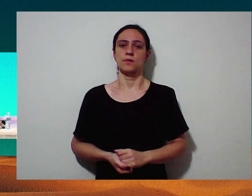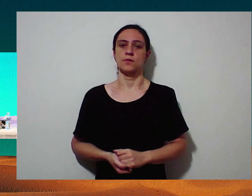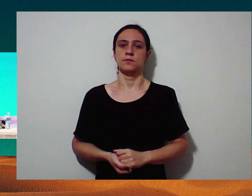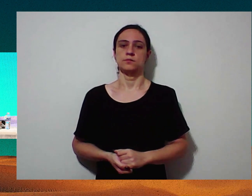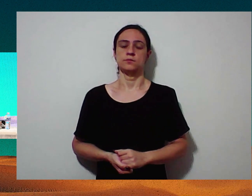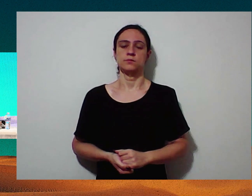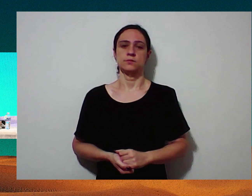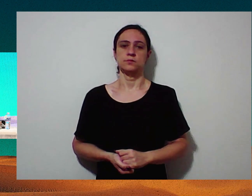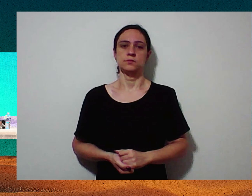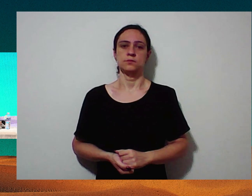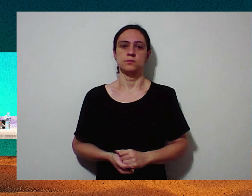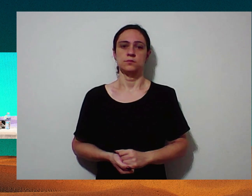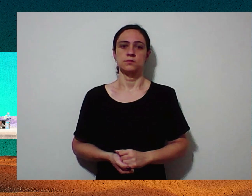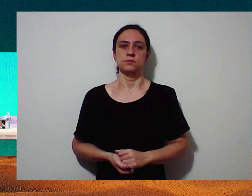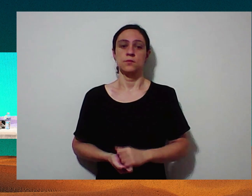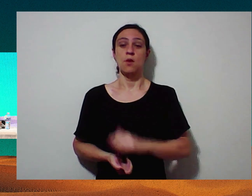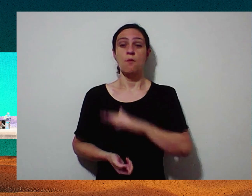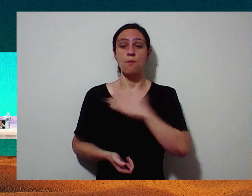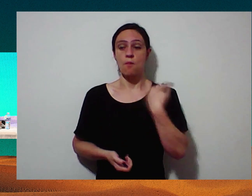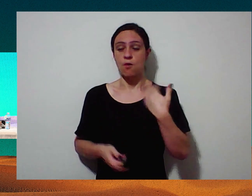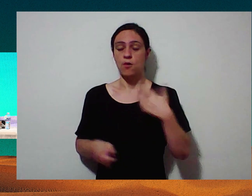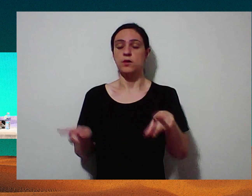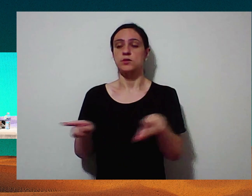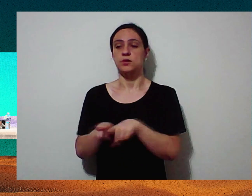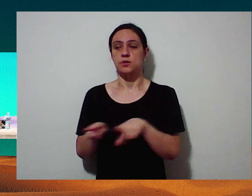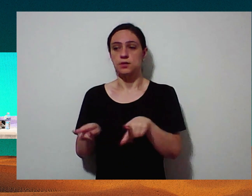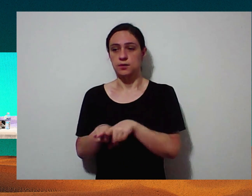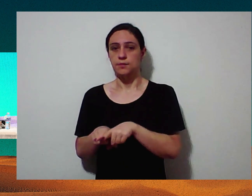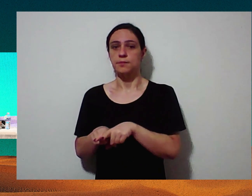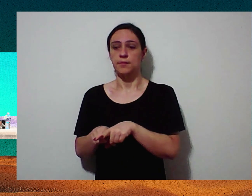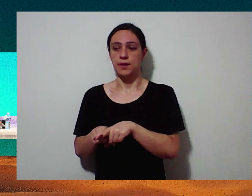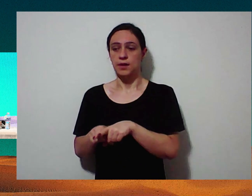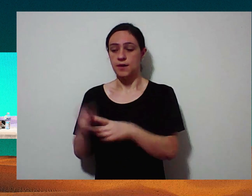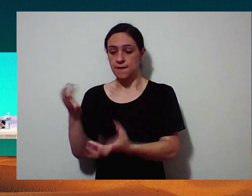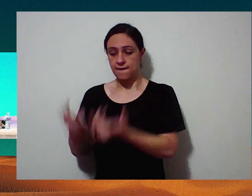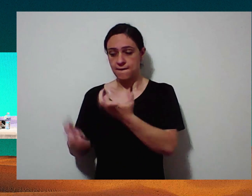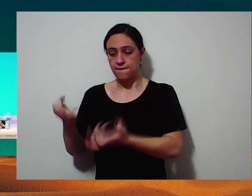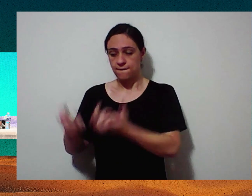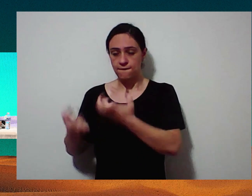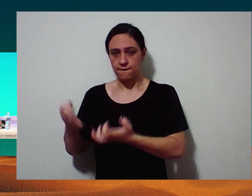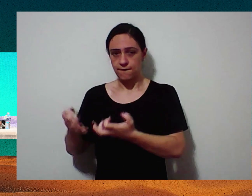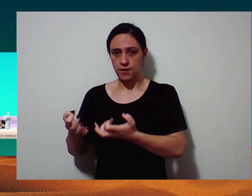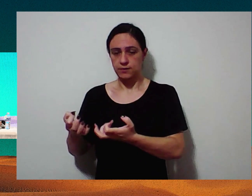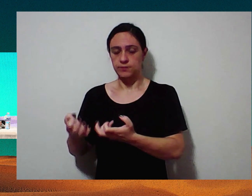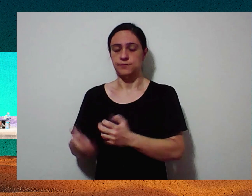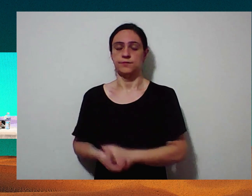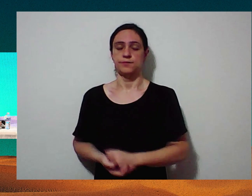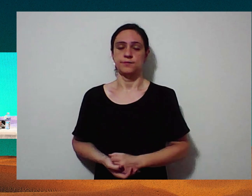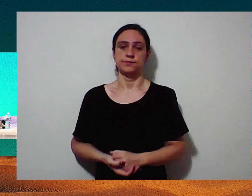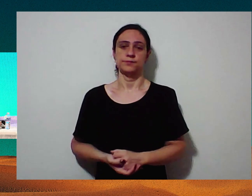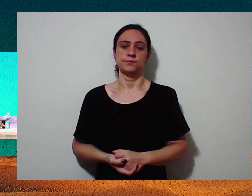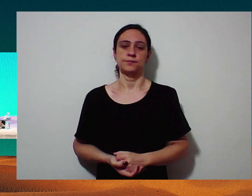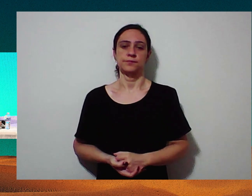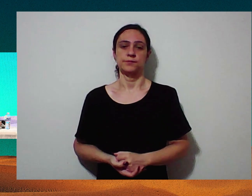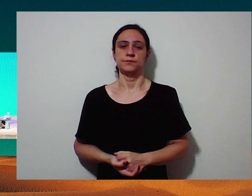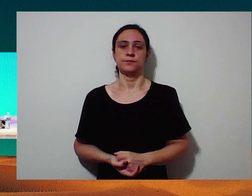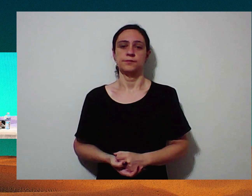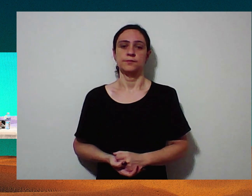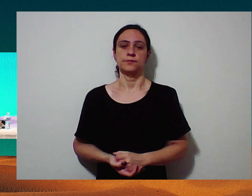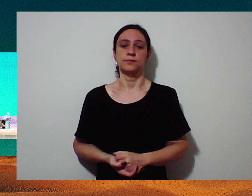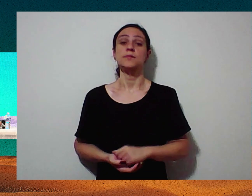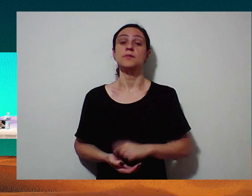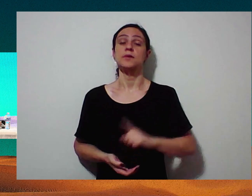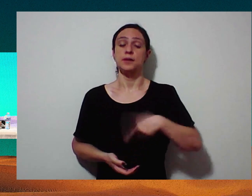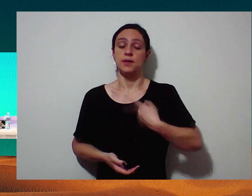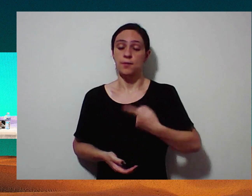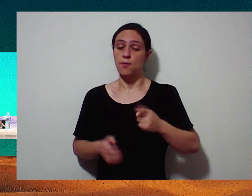morte e o Hades serão colocados no lago de fogo. Death and Hades will be thrown into the lake of fire. Aí, irmãos, pelo julgamento de Cristo,